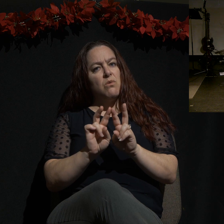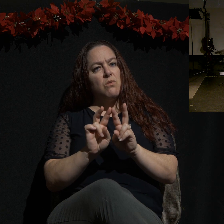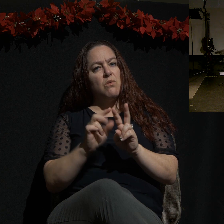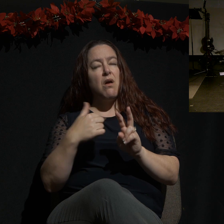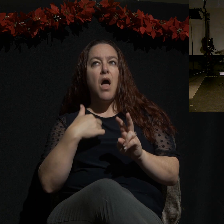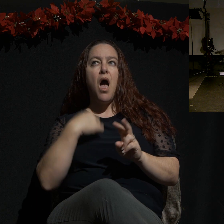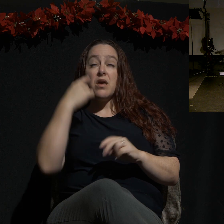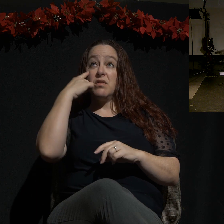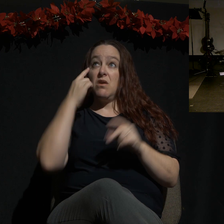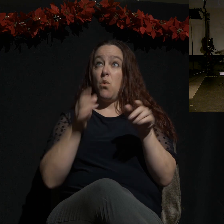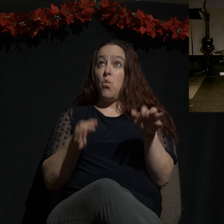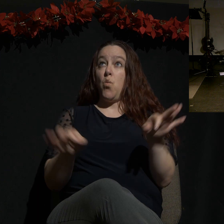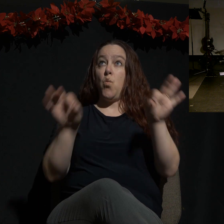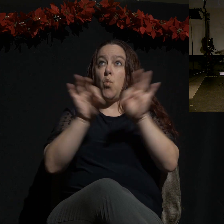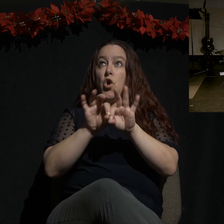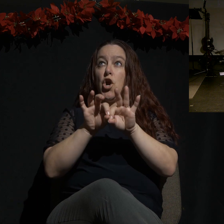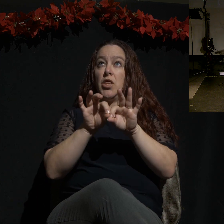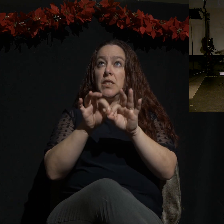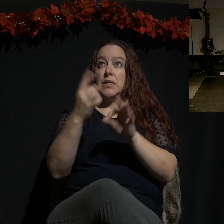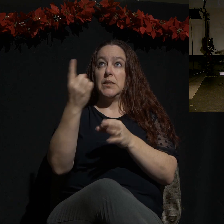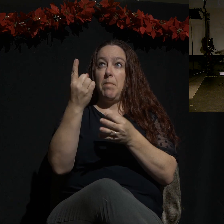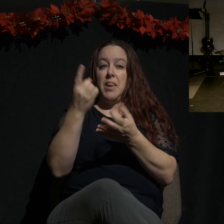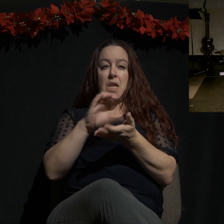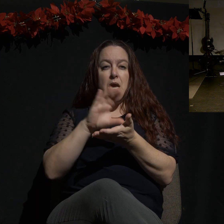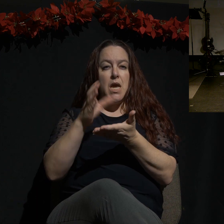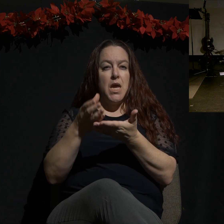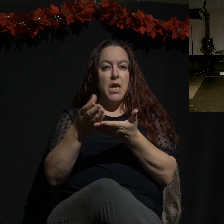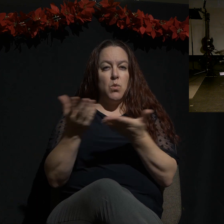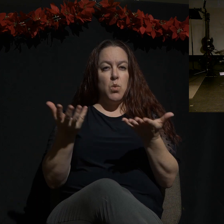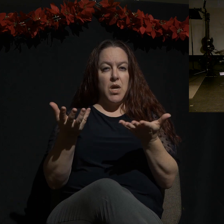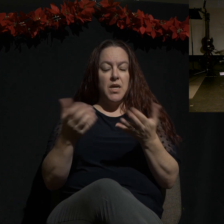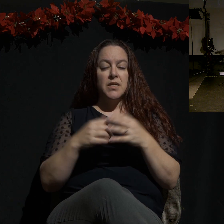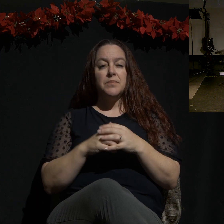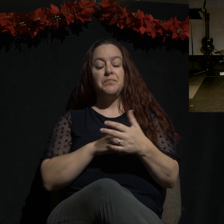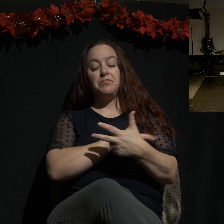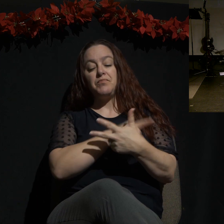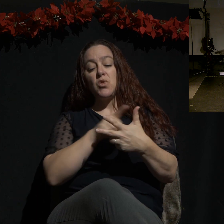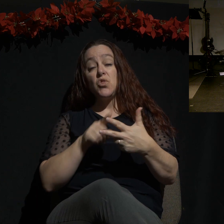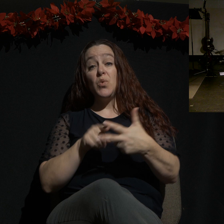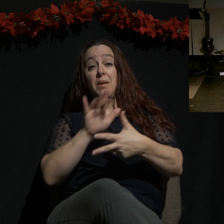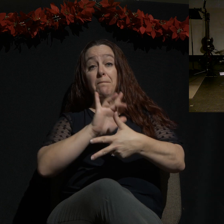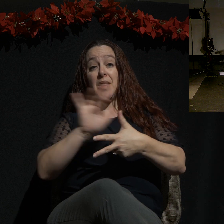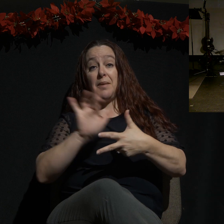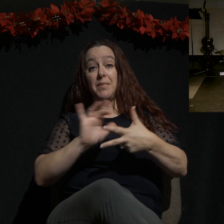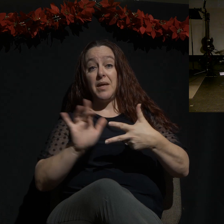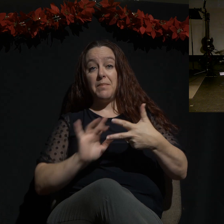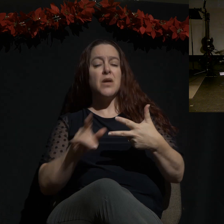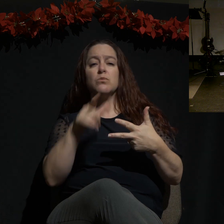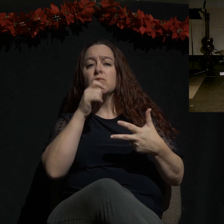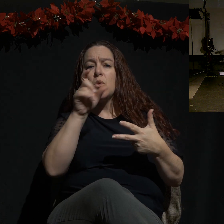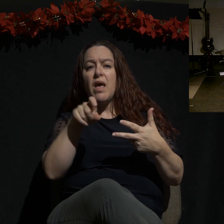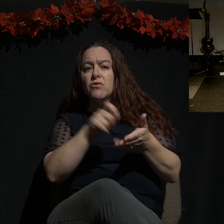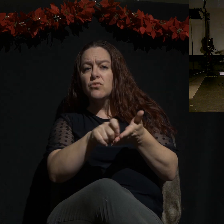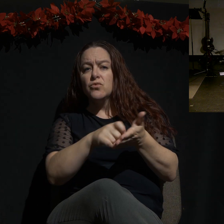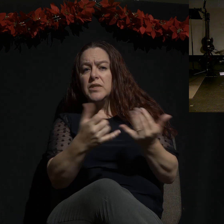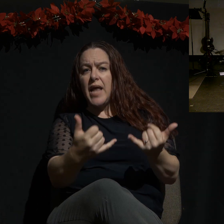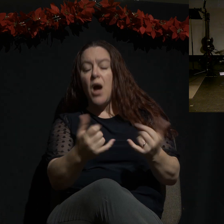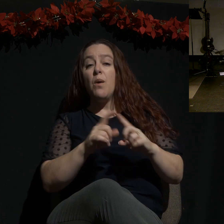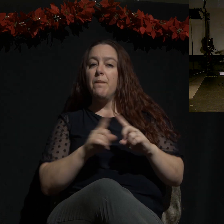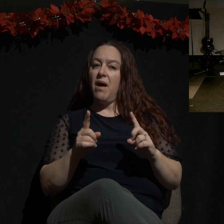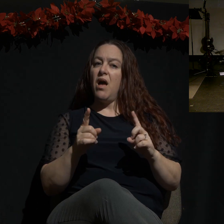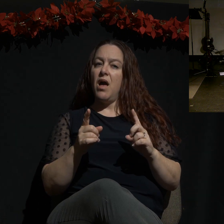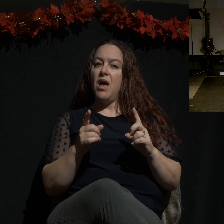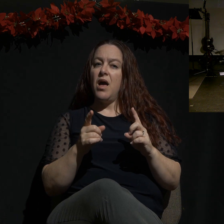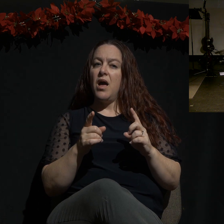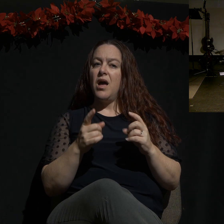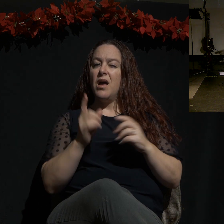as worth something? And so you have 3 blanks at the top. You don't have to fill them in now, but if you want to